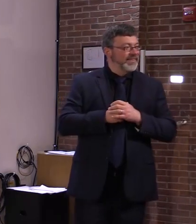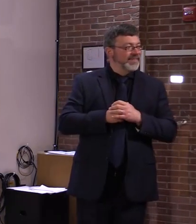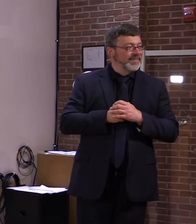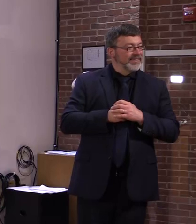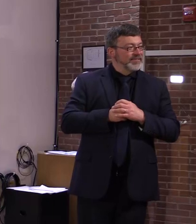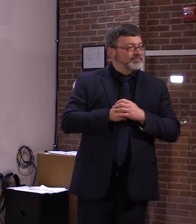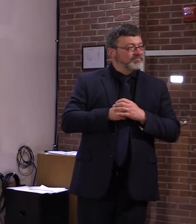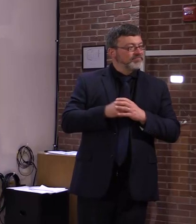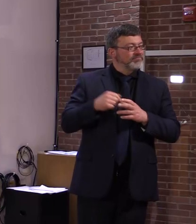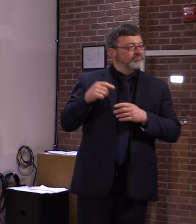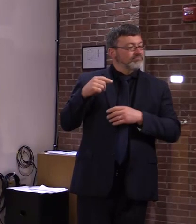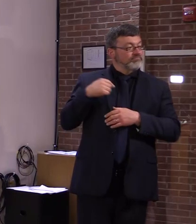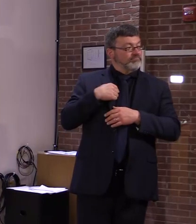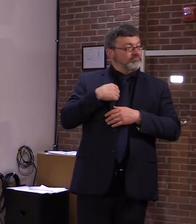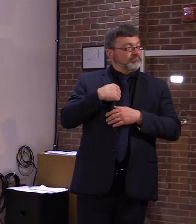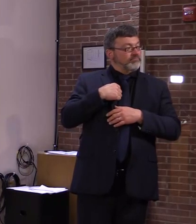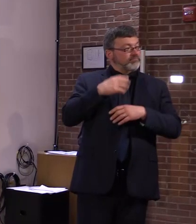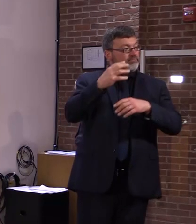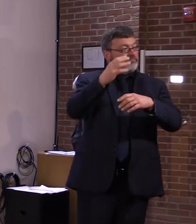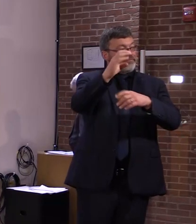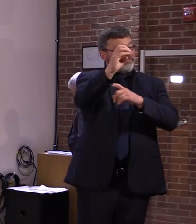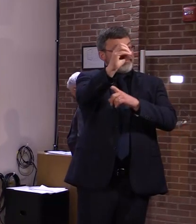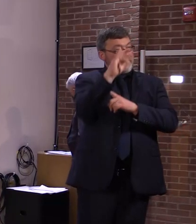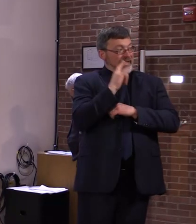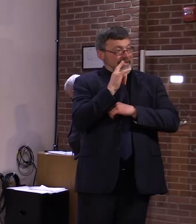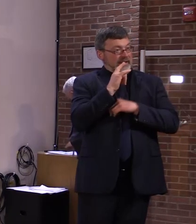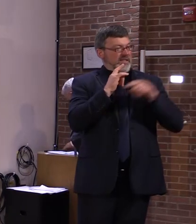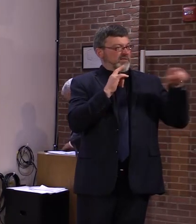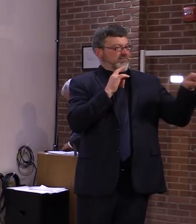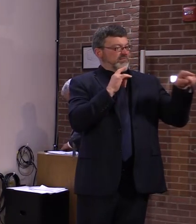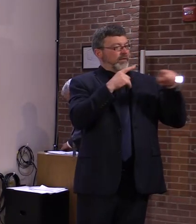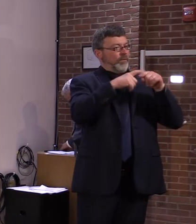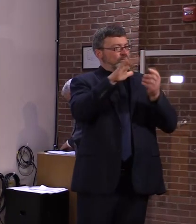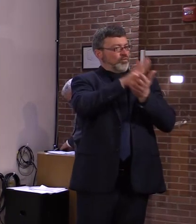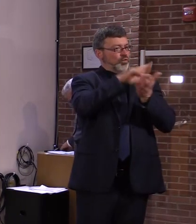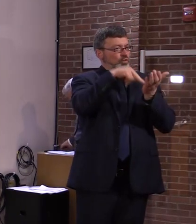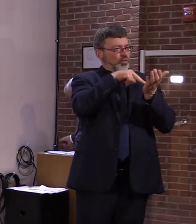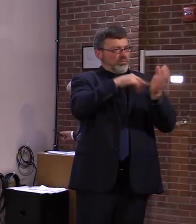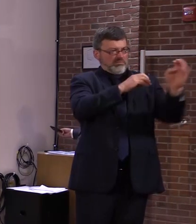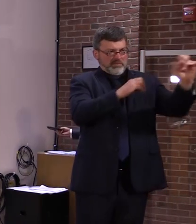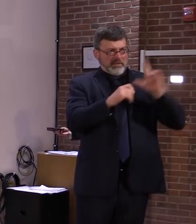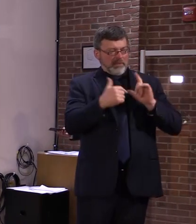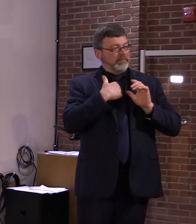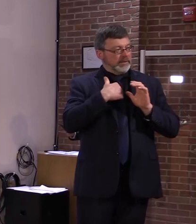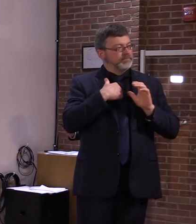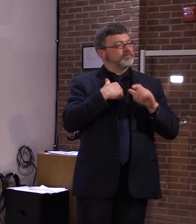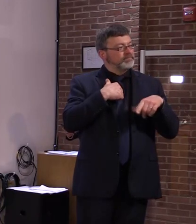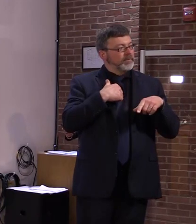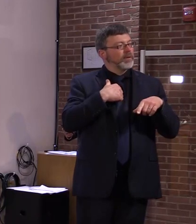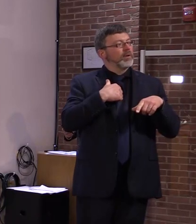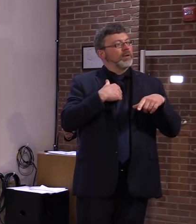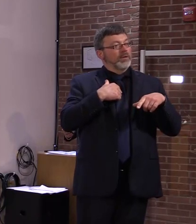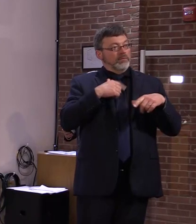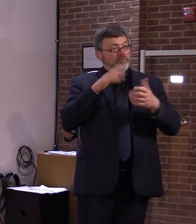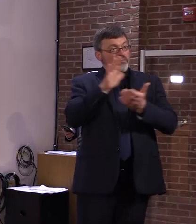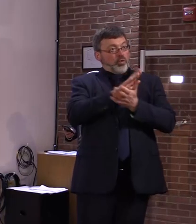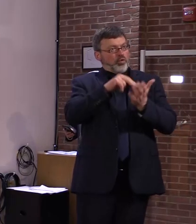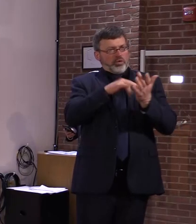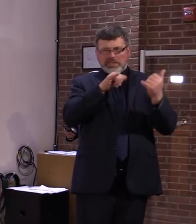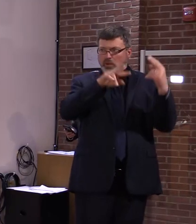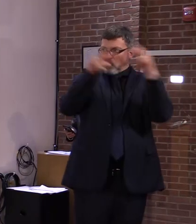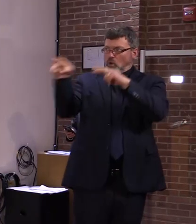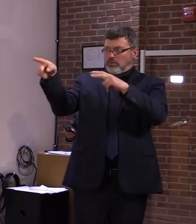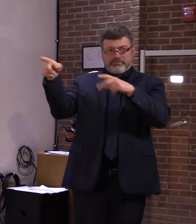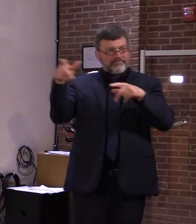from a school nurse here in the kingdom that's listening to this conference and is hoping that you can give a clear and specific statement